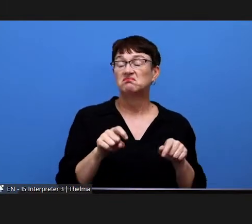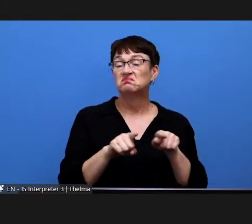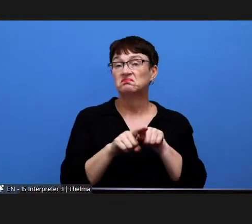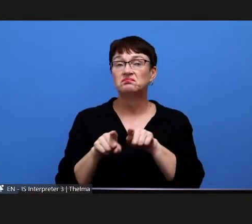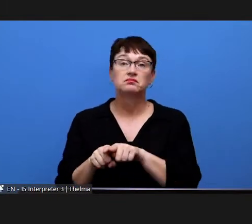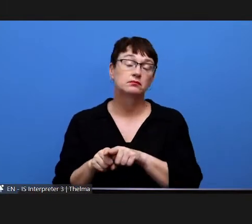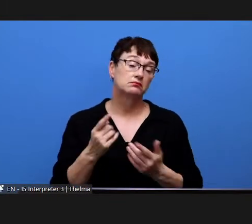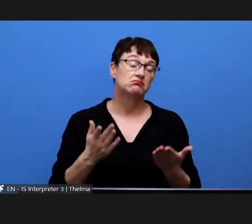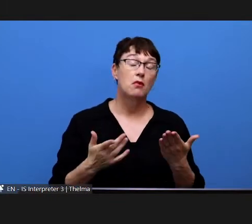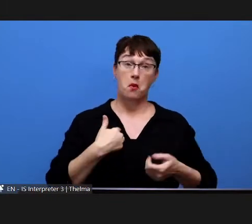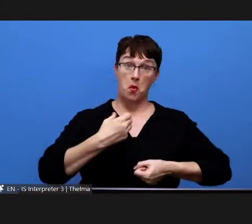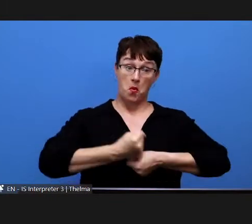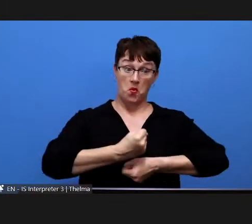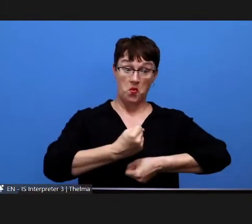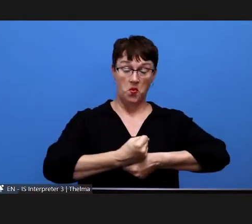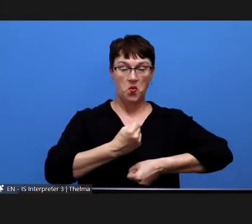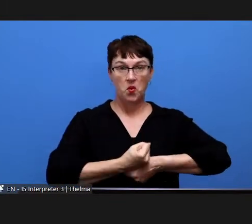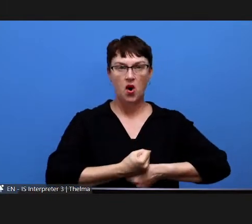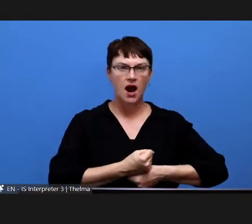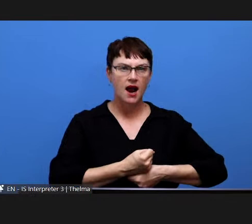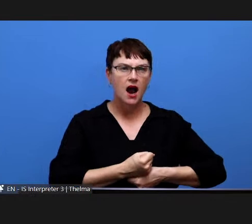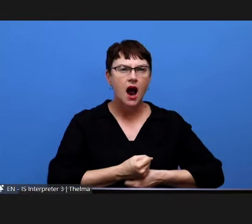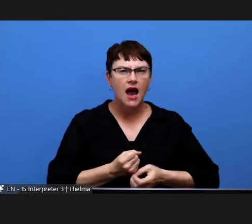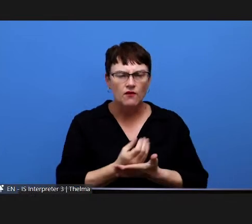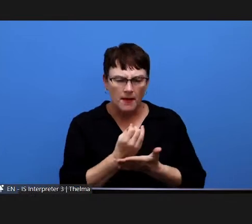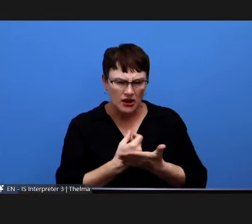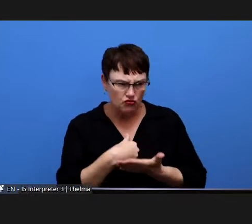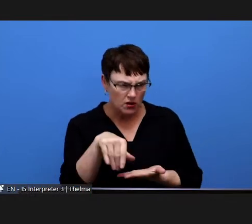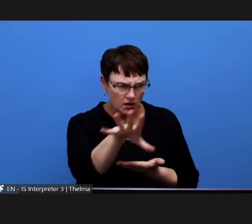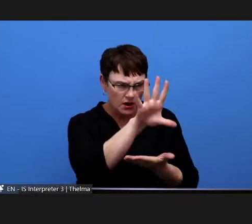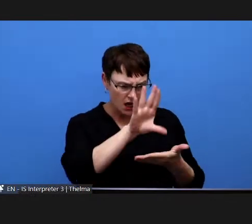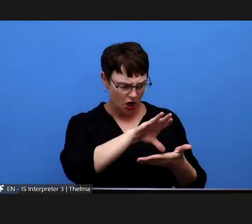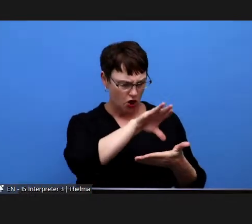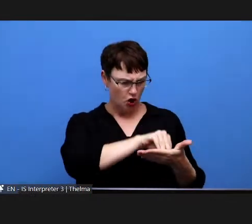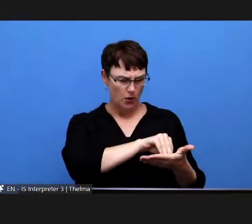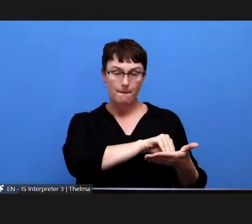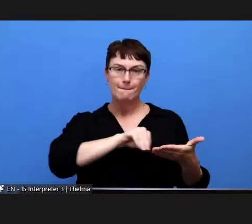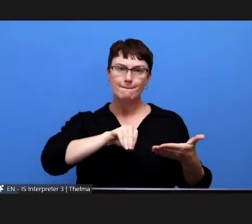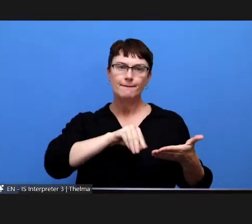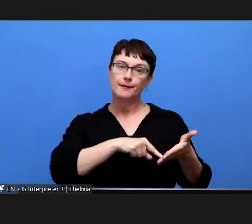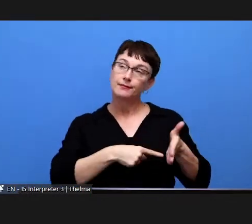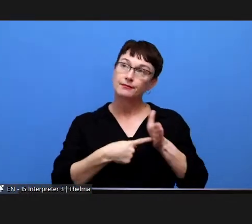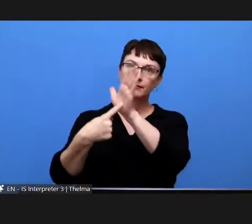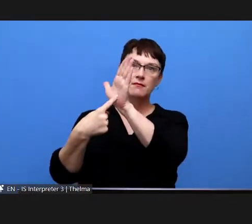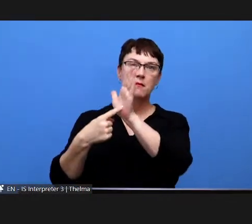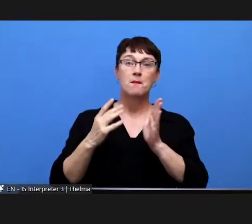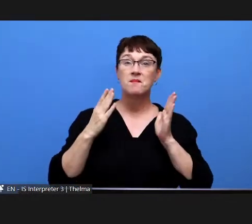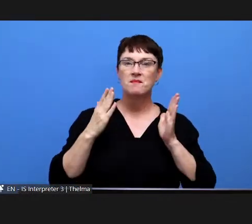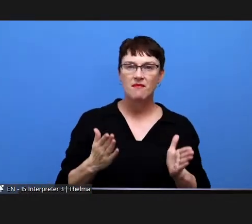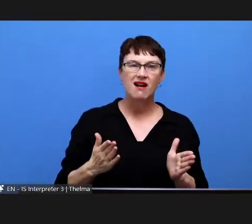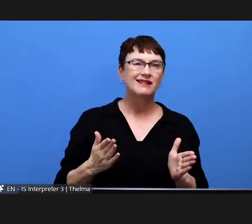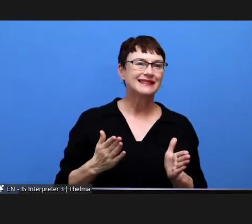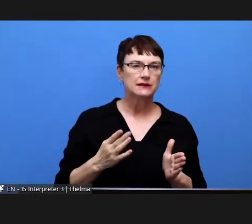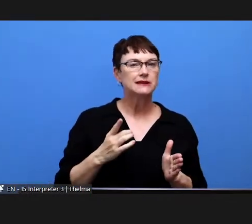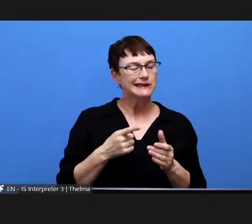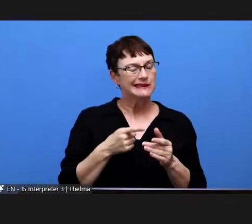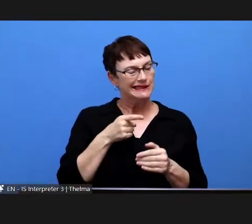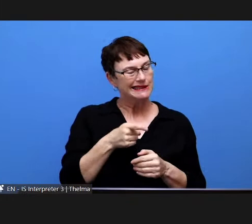Yeah, maybe I can come back with more interventions. Thank you for the opportunity.